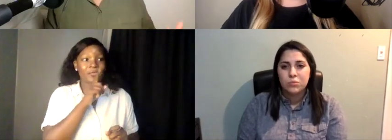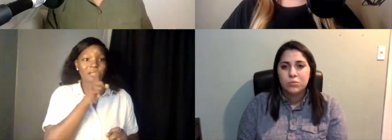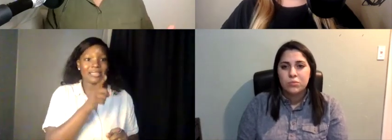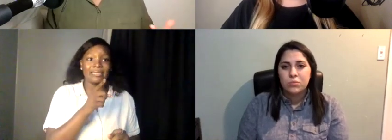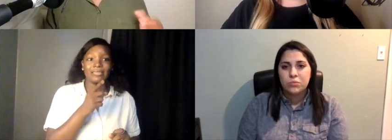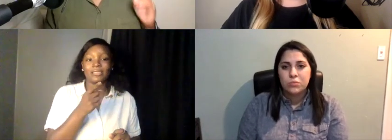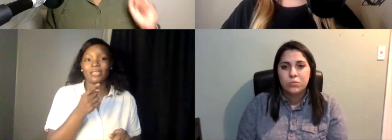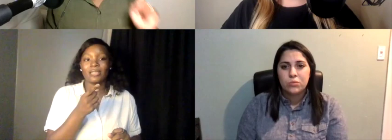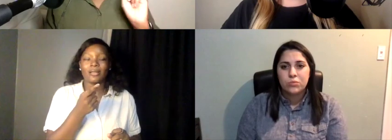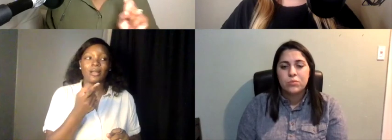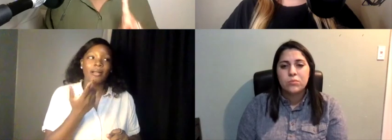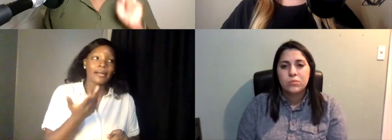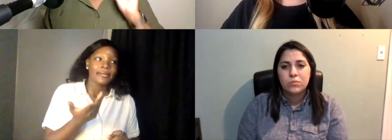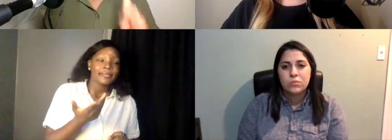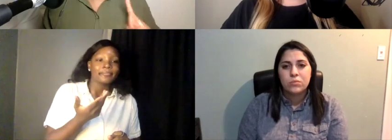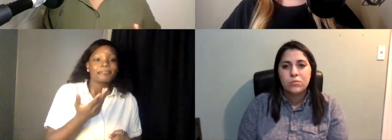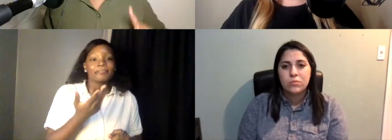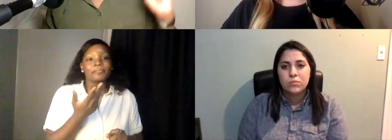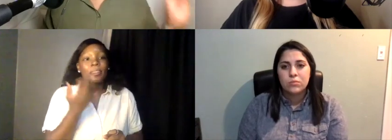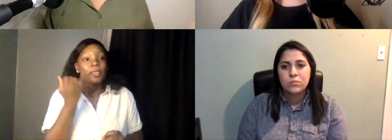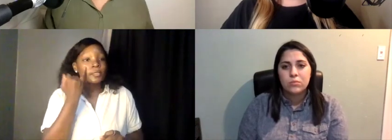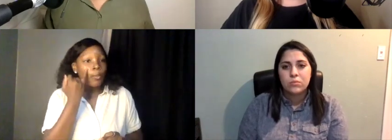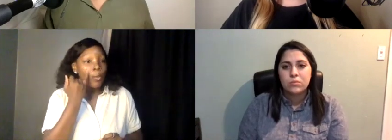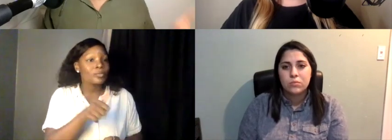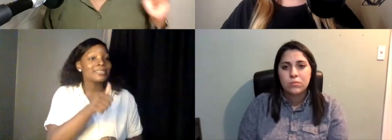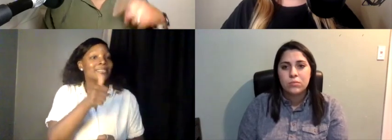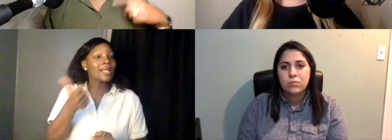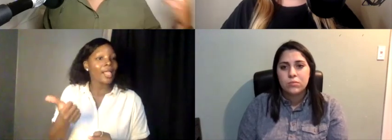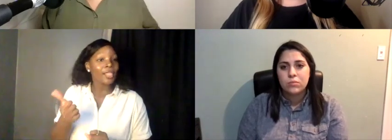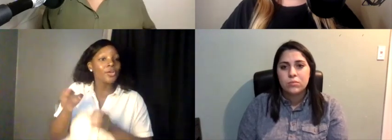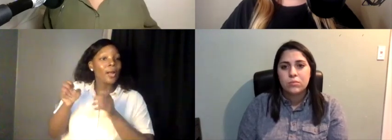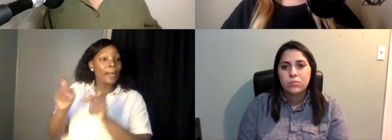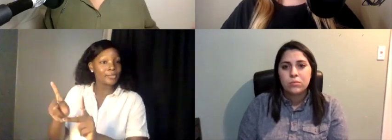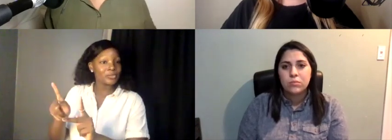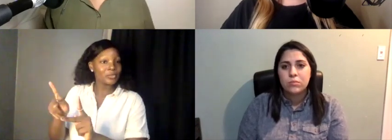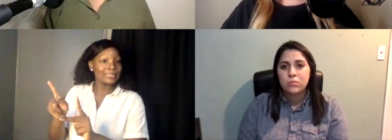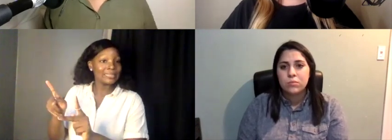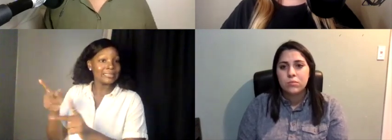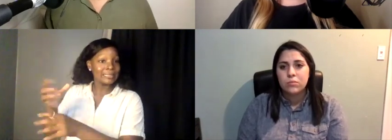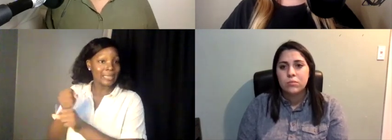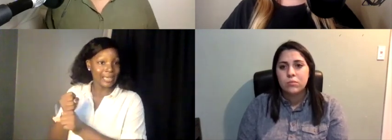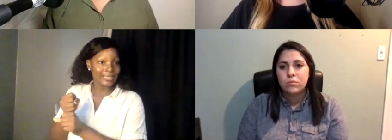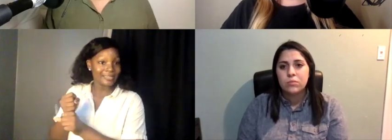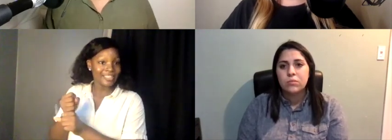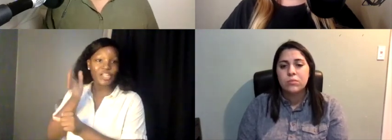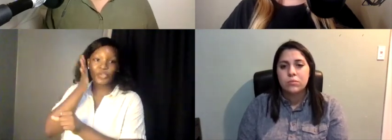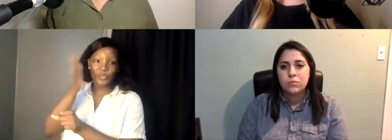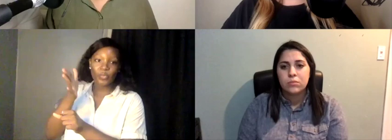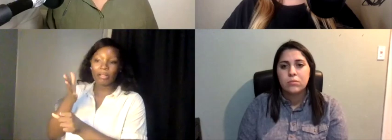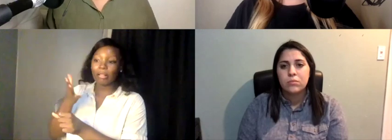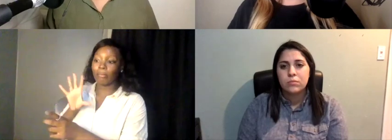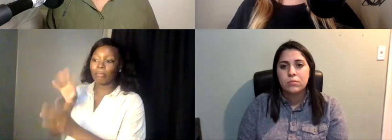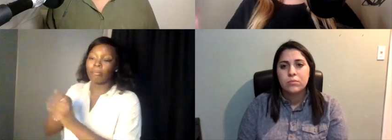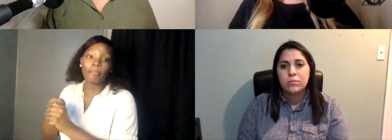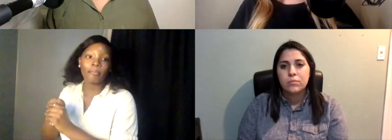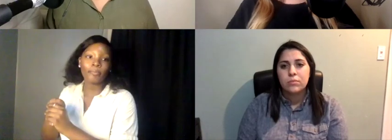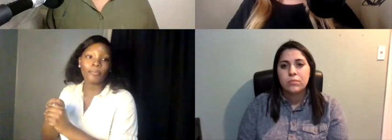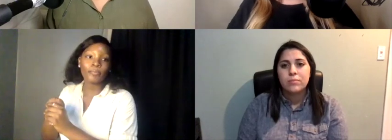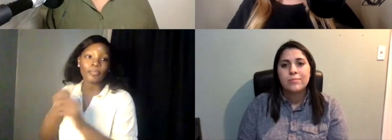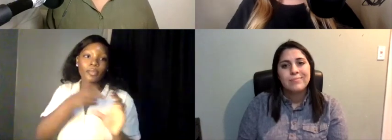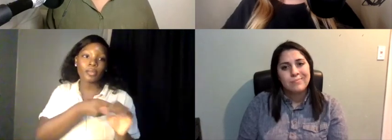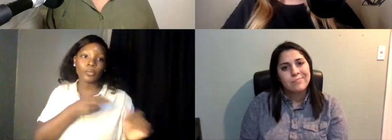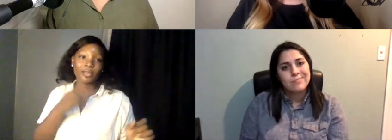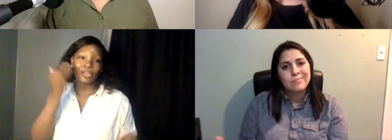that you know, if given an opportunity outside of it, you would totally take it. Right. That's absolutely true. One of my